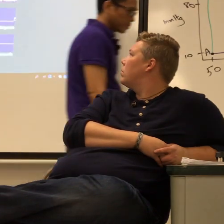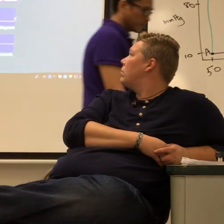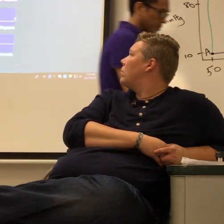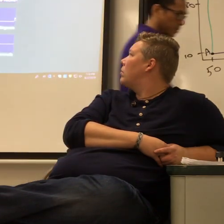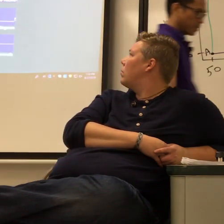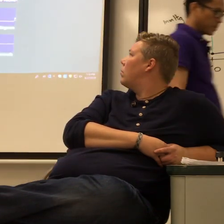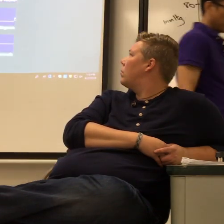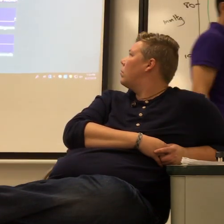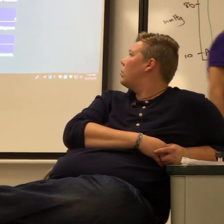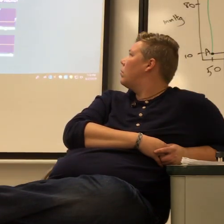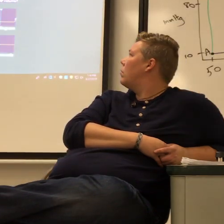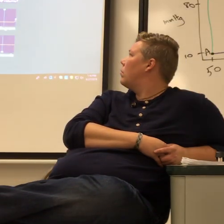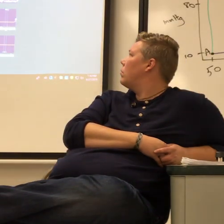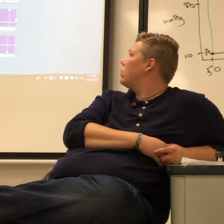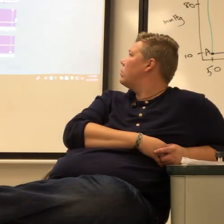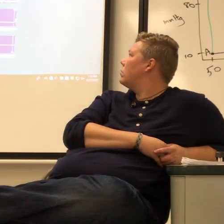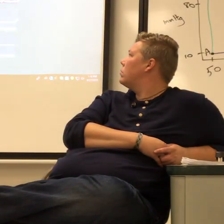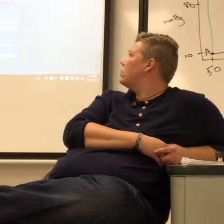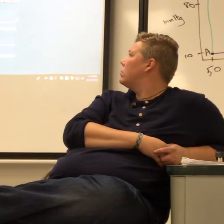cycle.